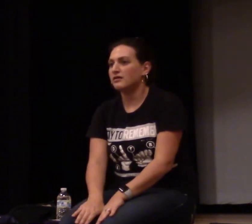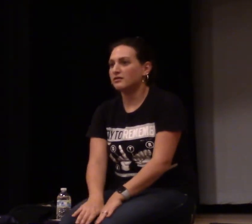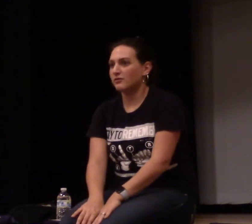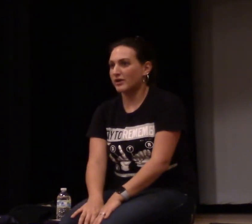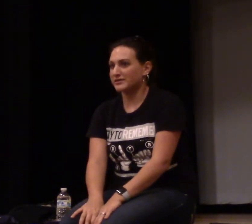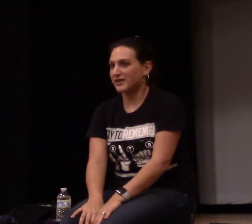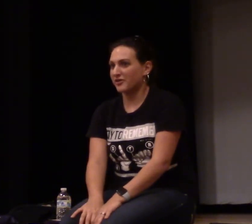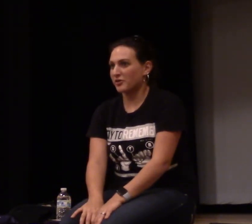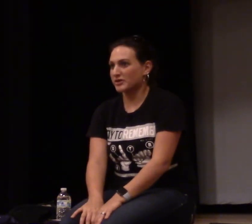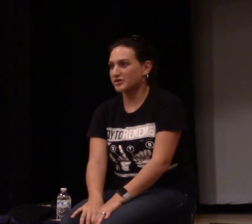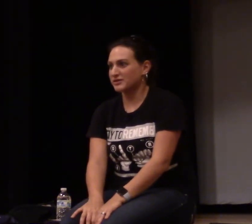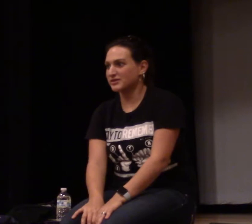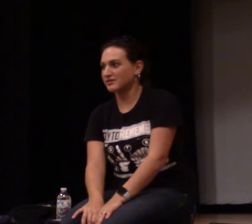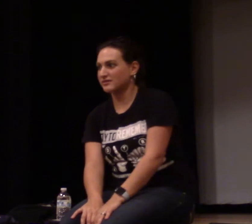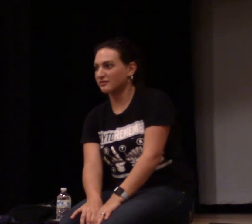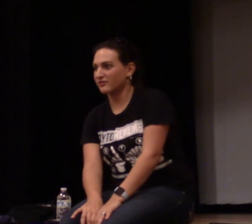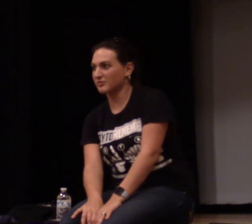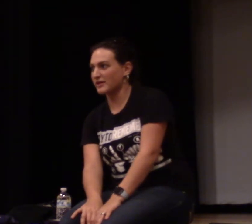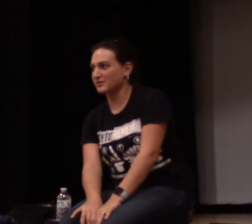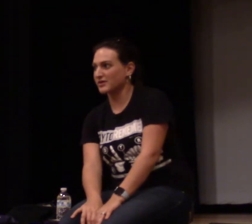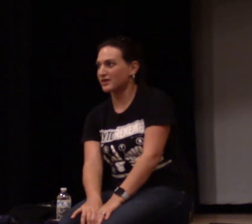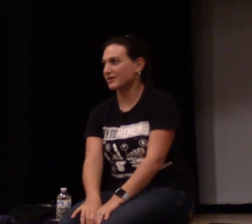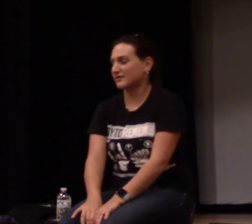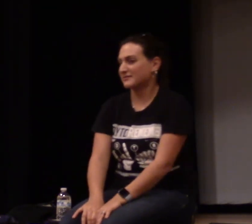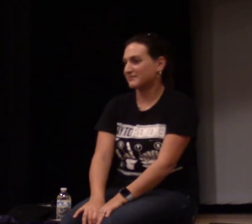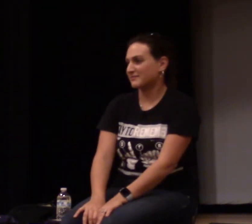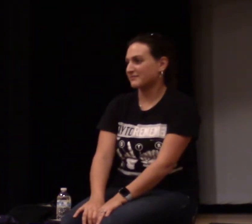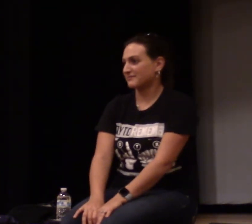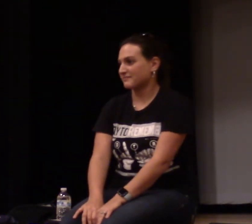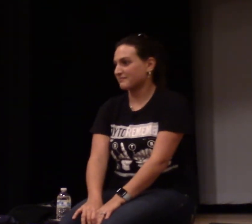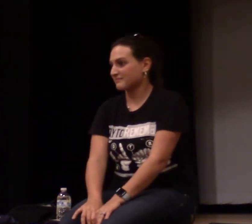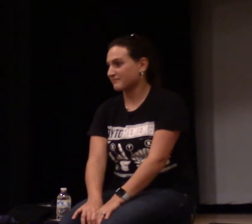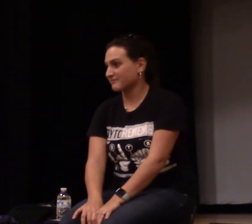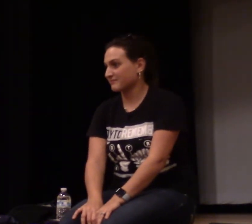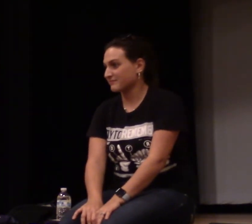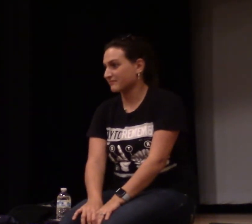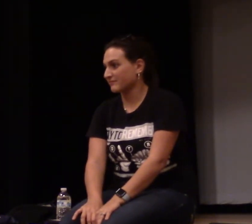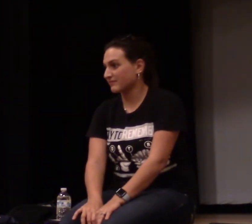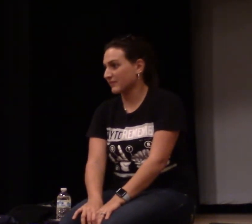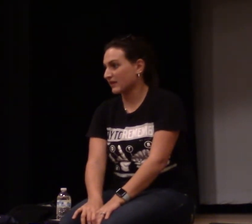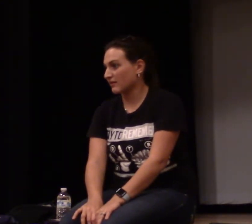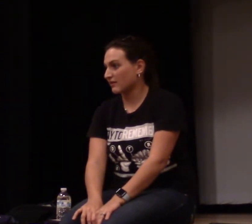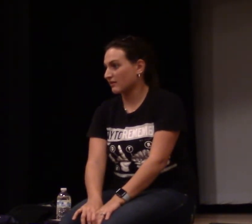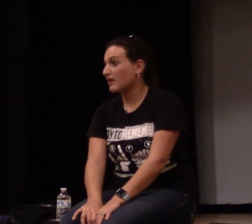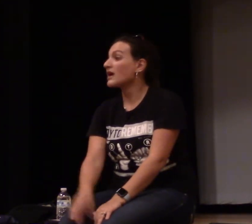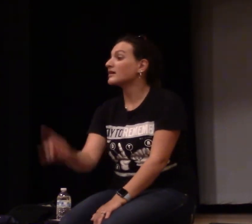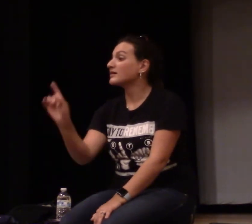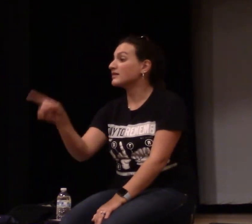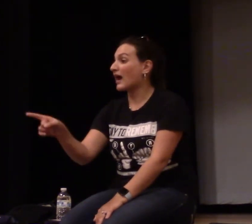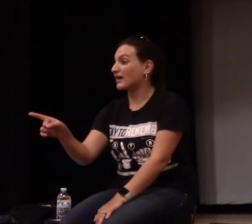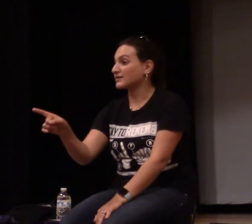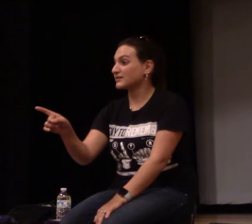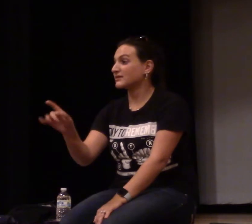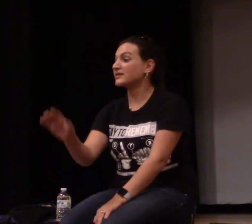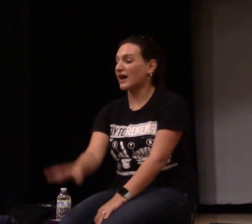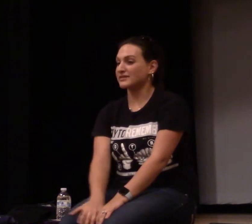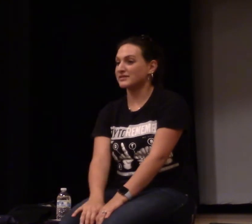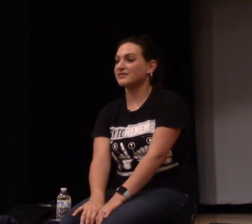What else? Any other questions from last week? You said last week if you have a double letter, you can drag Yes, thank